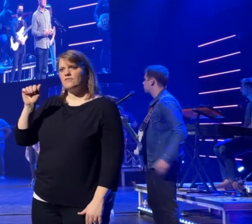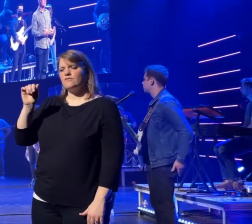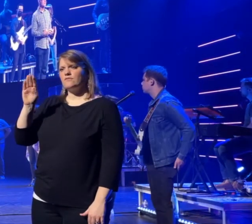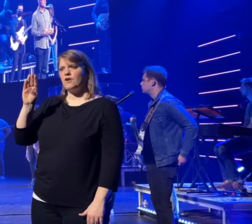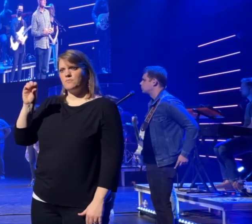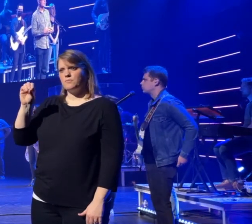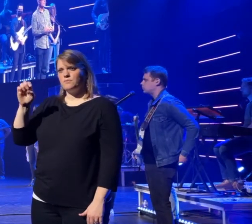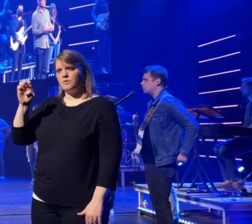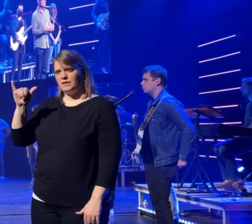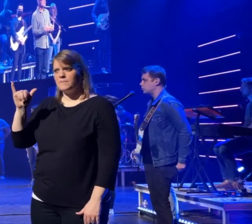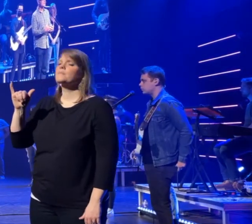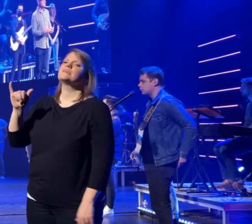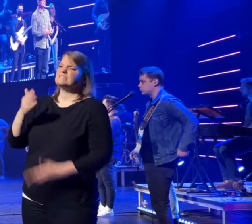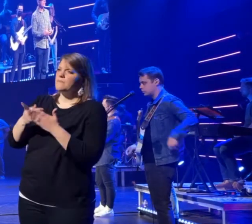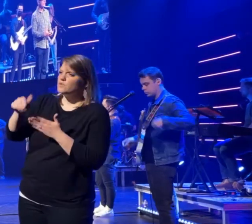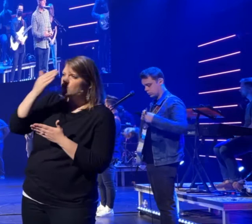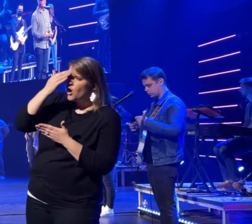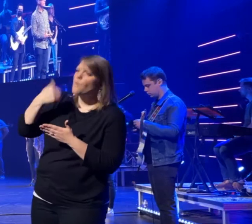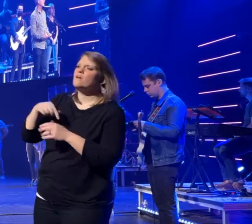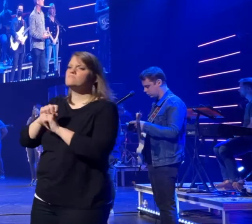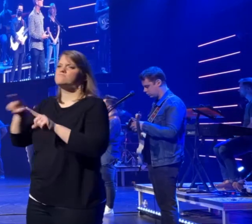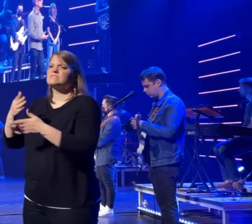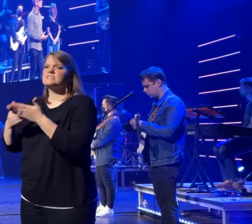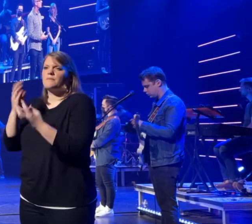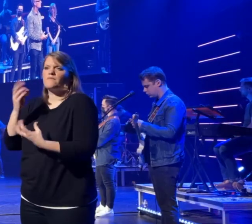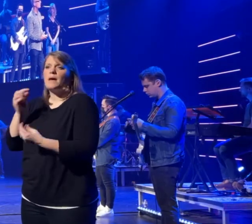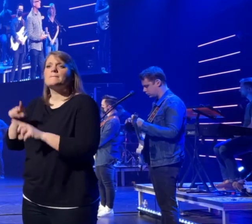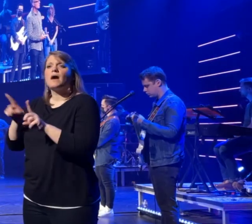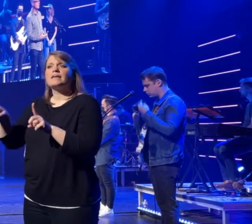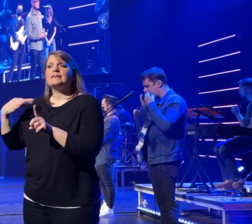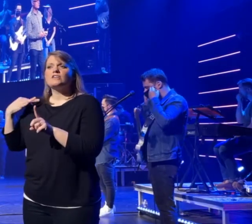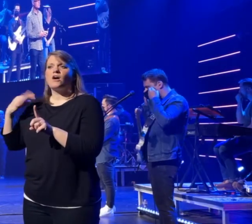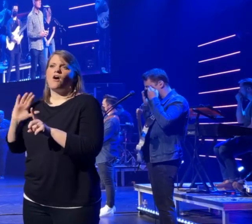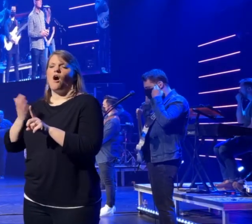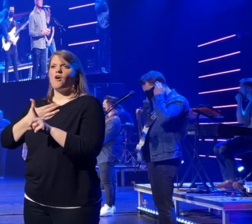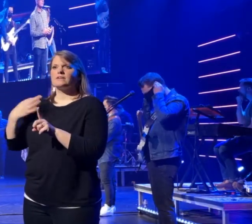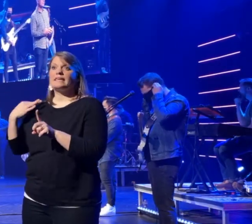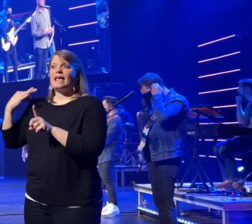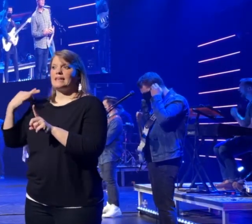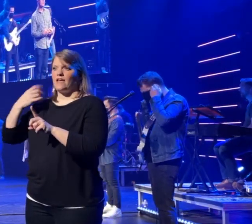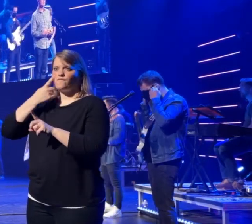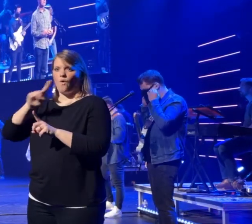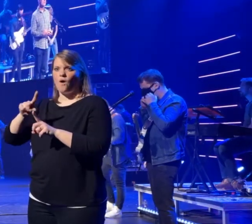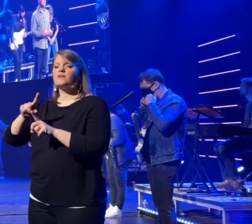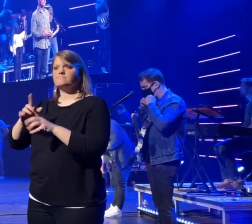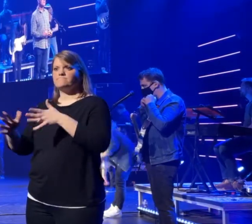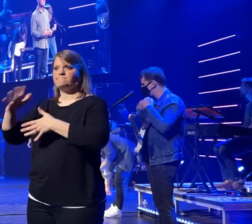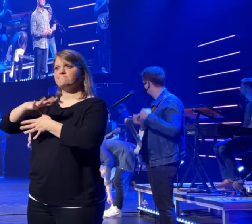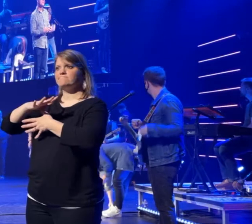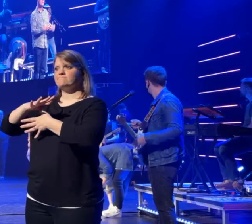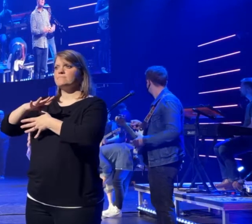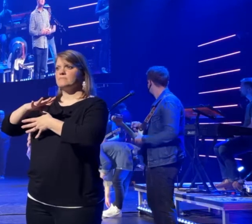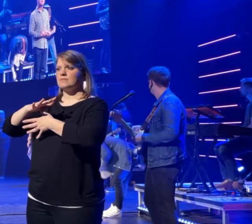out some information on him, he is our candidate for Senior Director of Discipleship, a new important role in the ministry of our